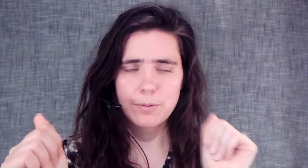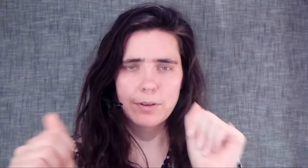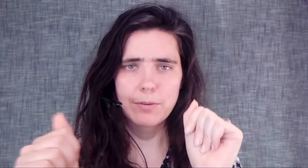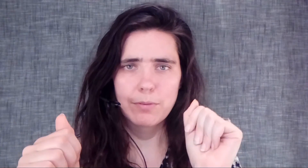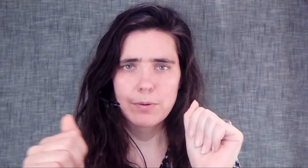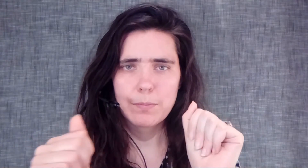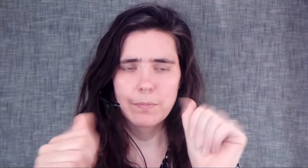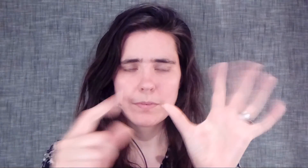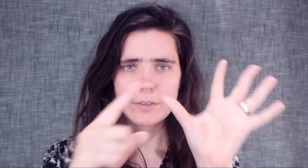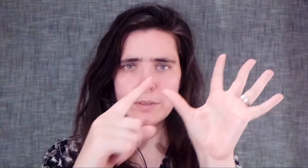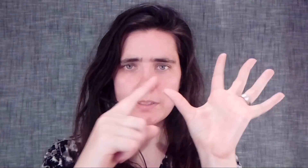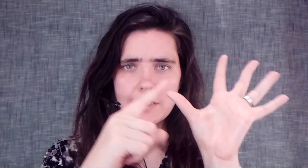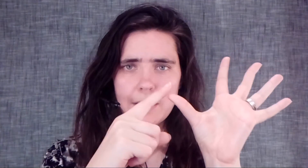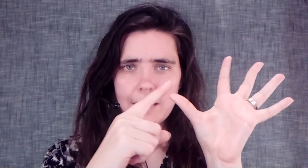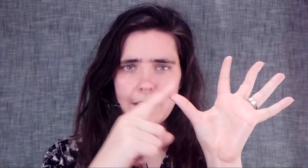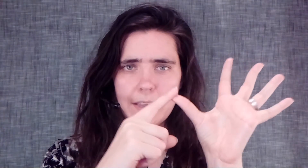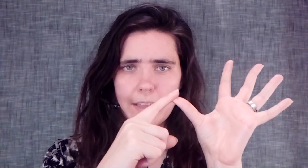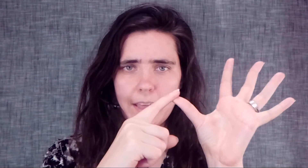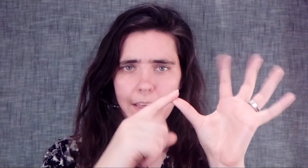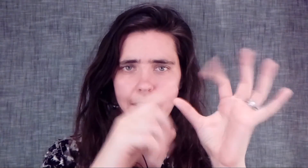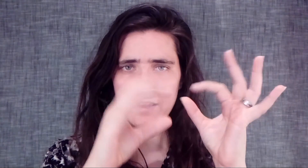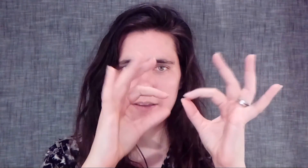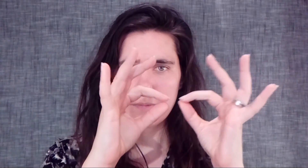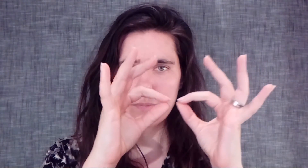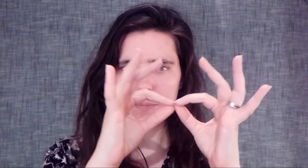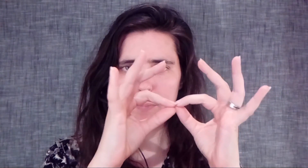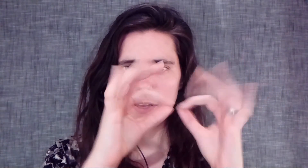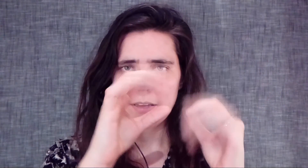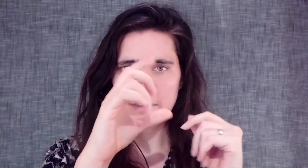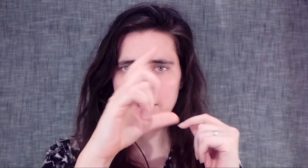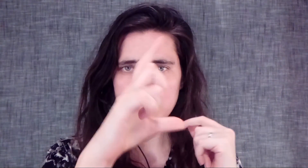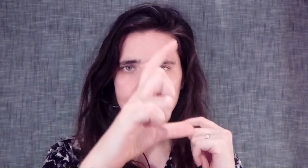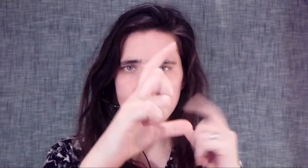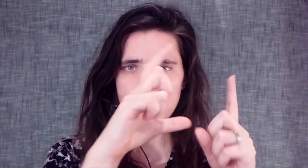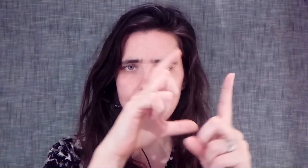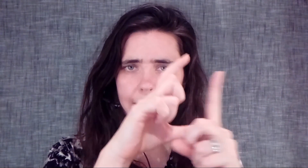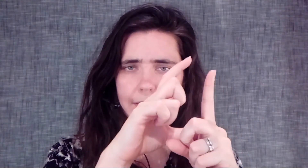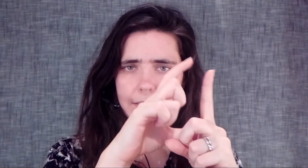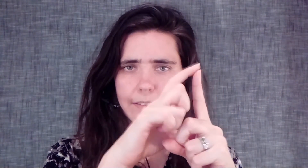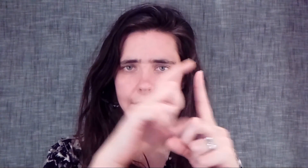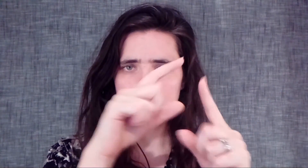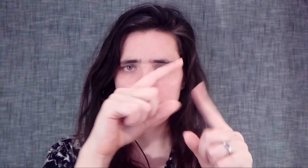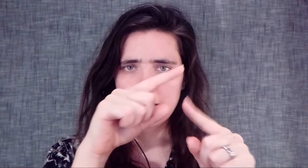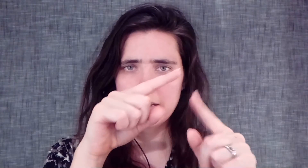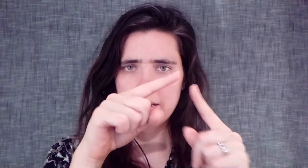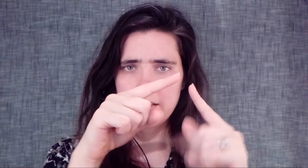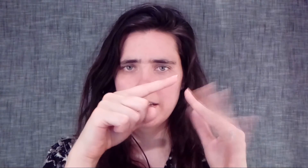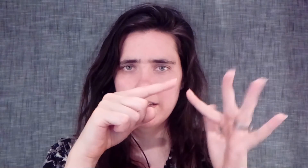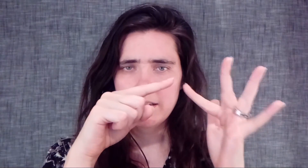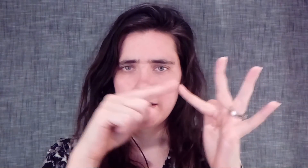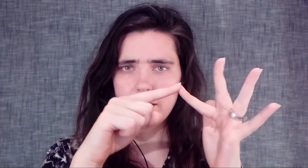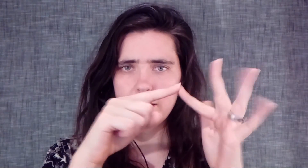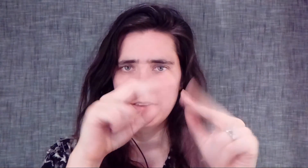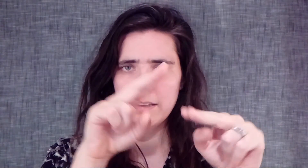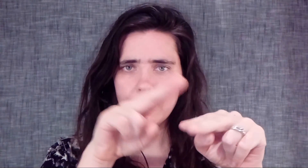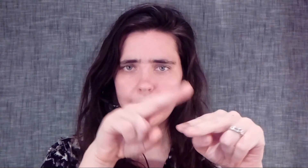go through. So it's A, B, C, D, E,